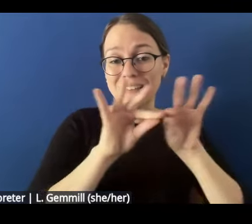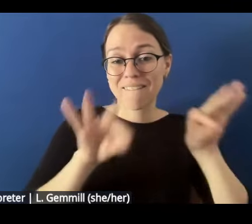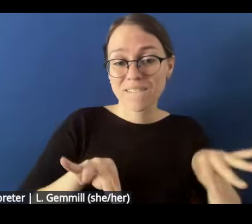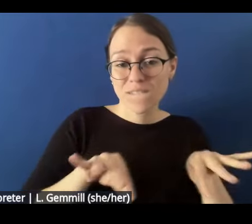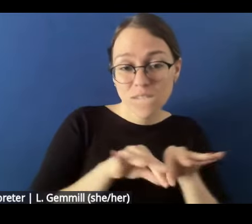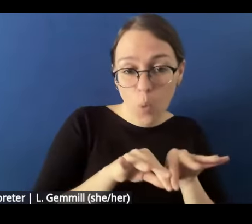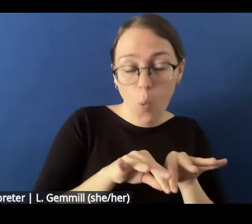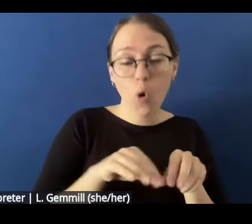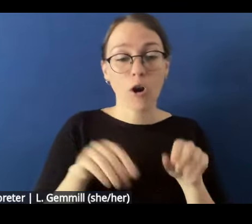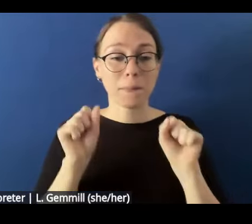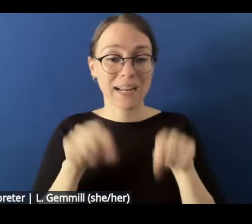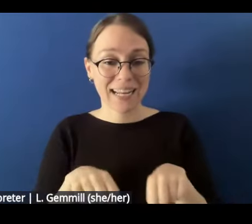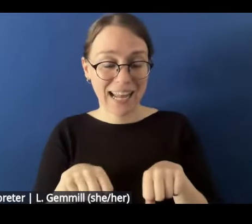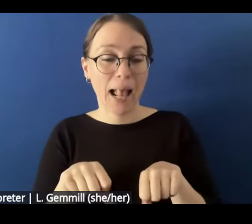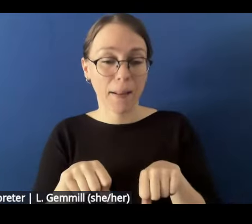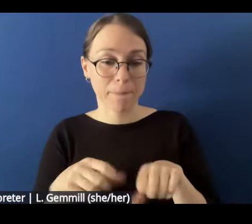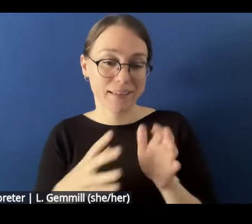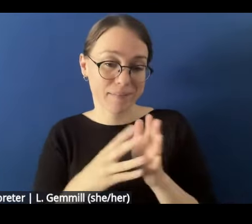of the driver's license,